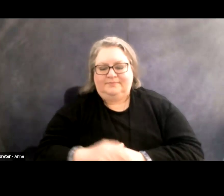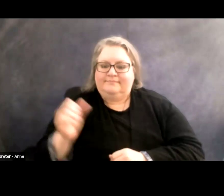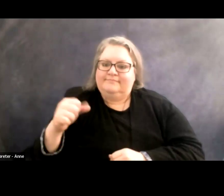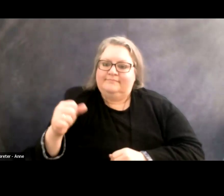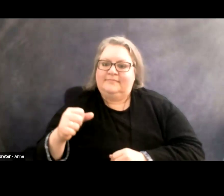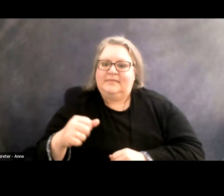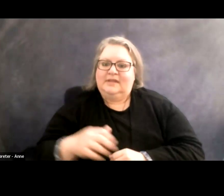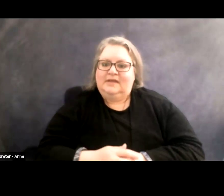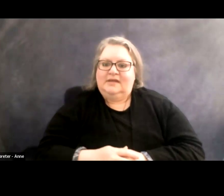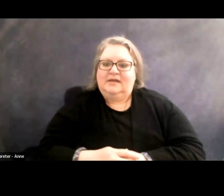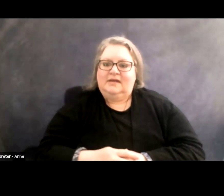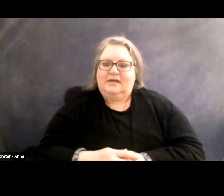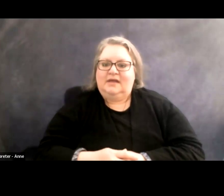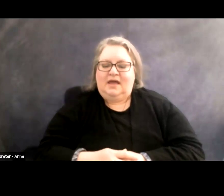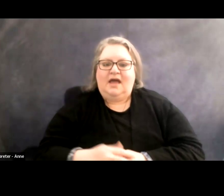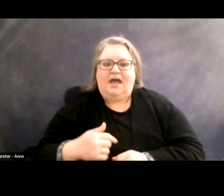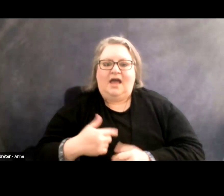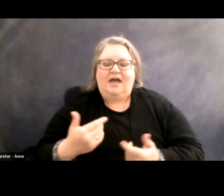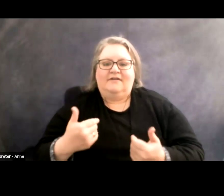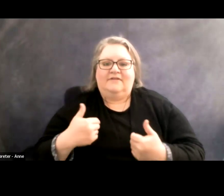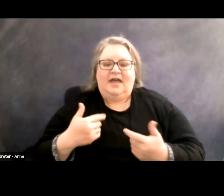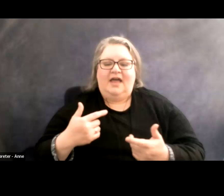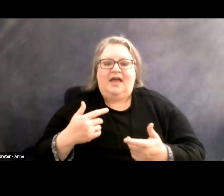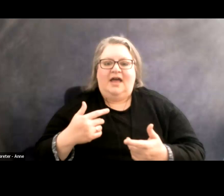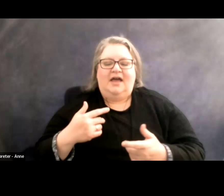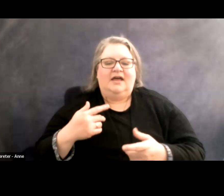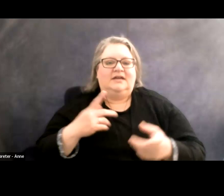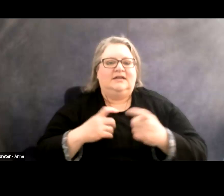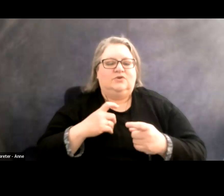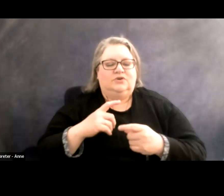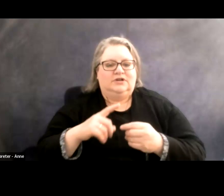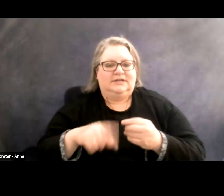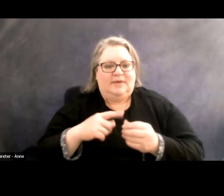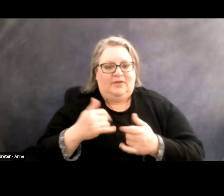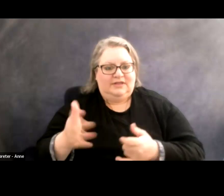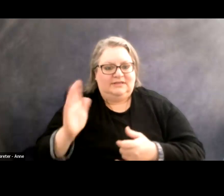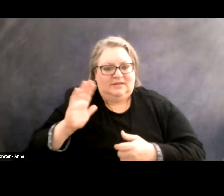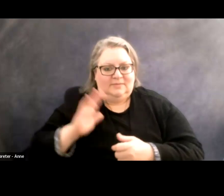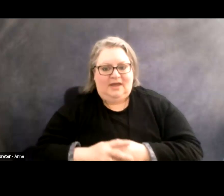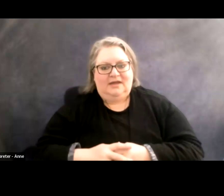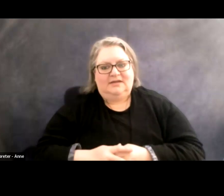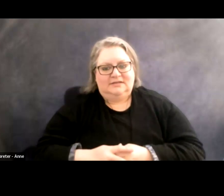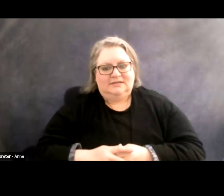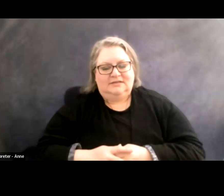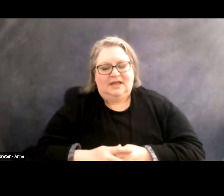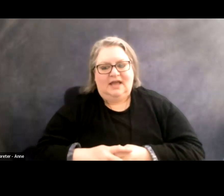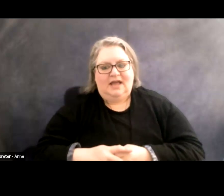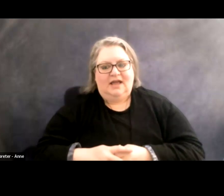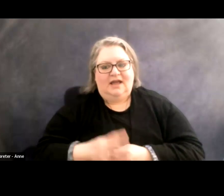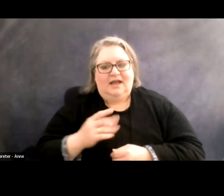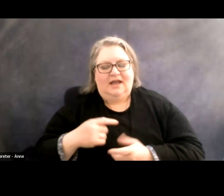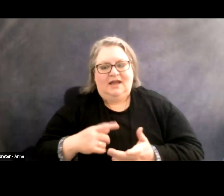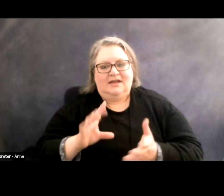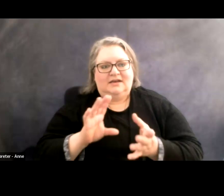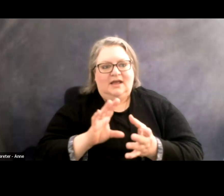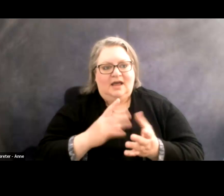Yes, so I've had inquiries about this in the past, and I've touched base with different